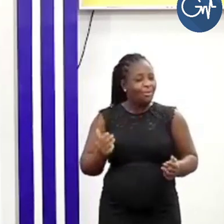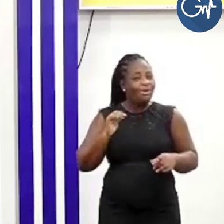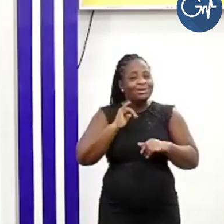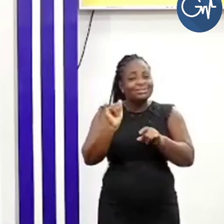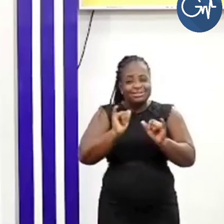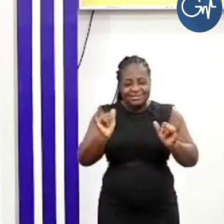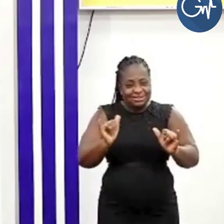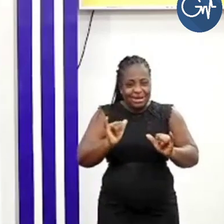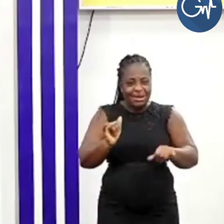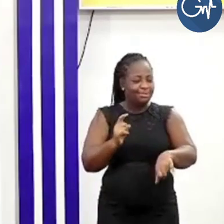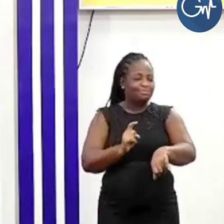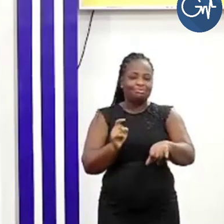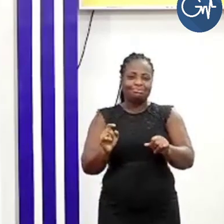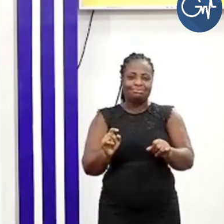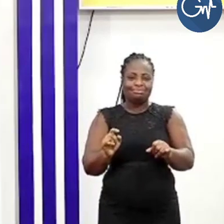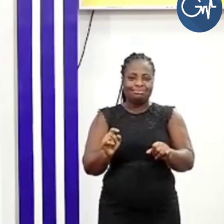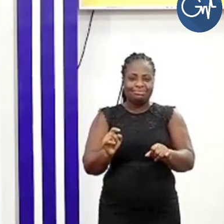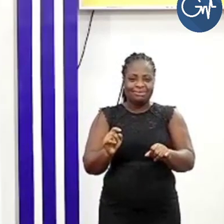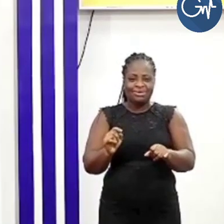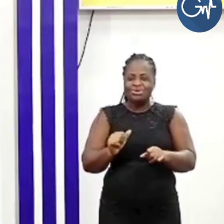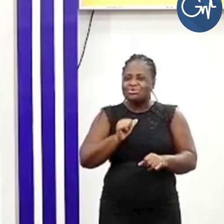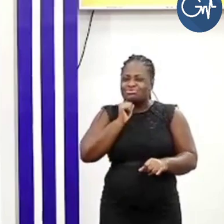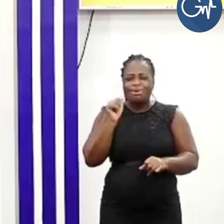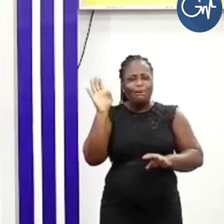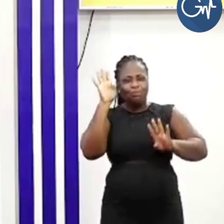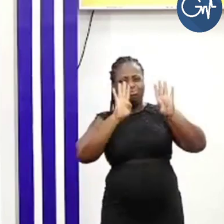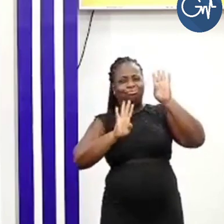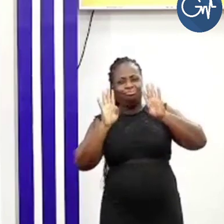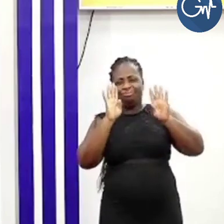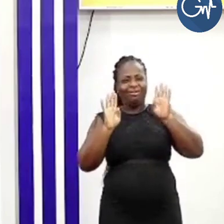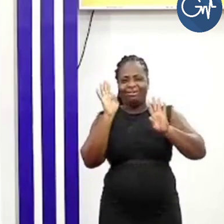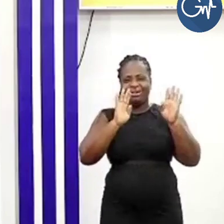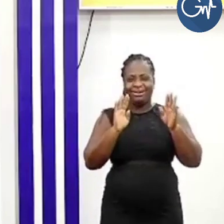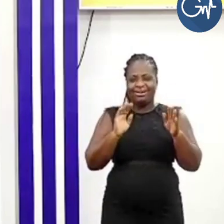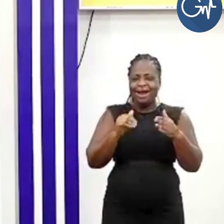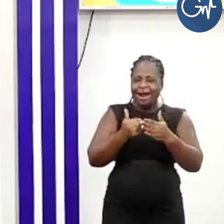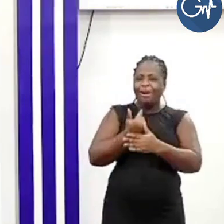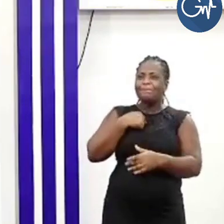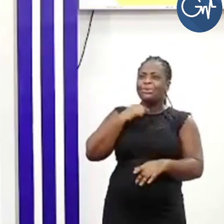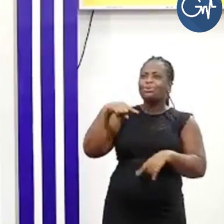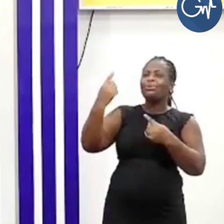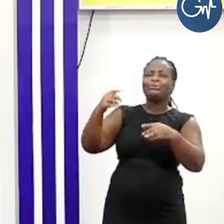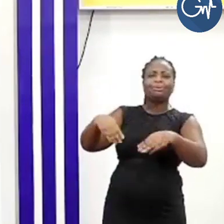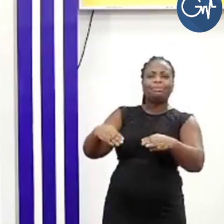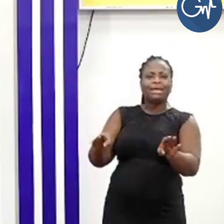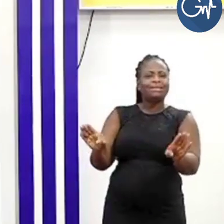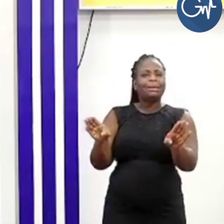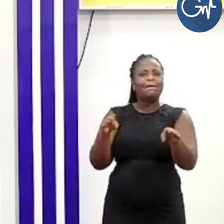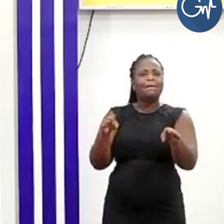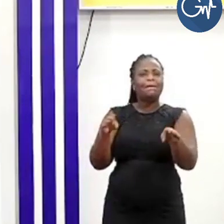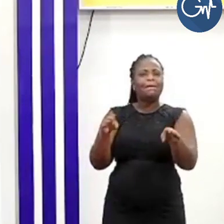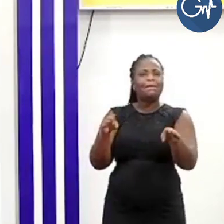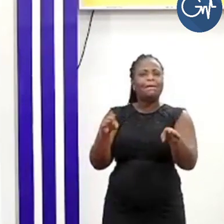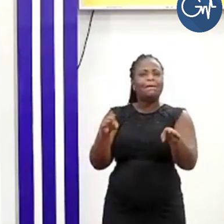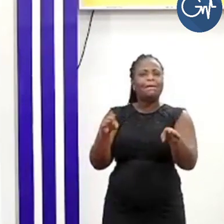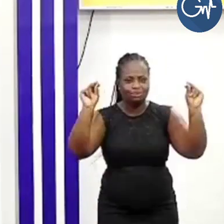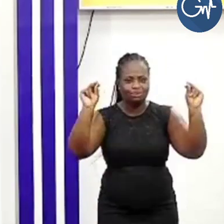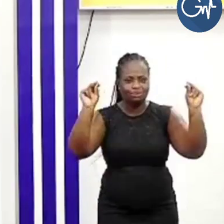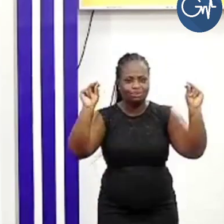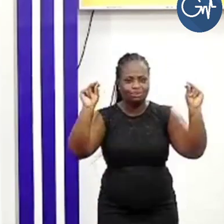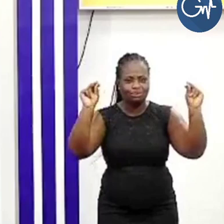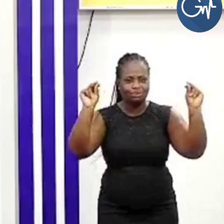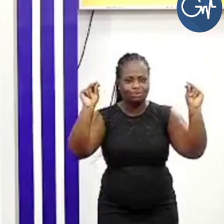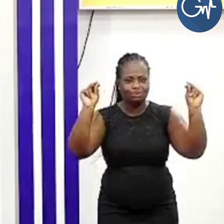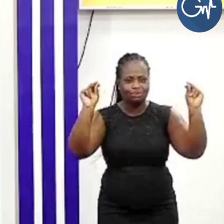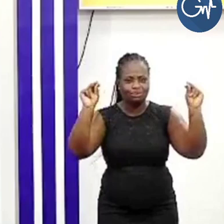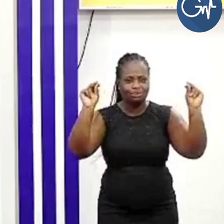usual. So there shouldn't be any worry at all about the fact that markets are closed. Markets are closed,